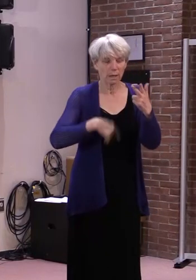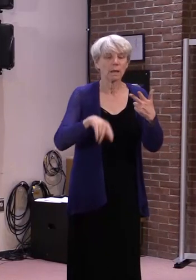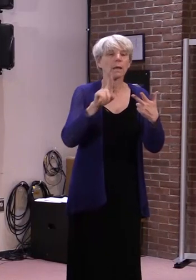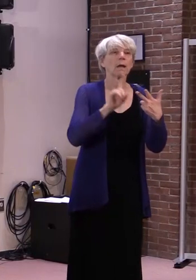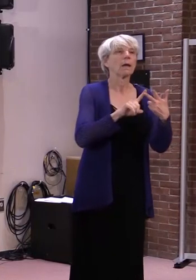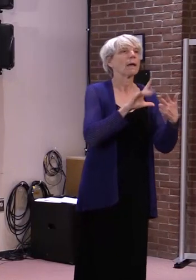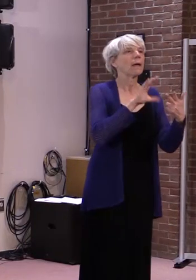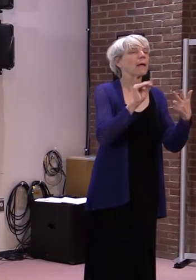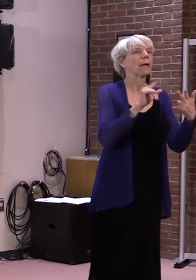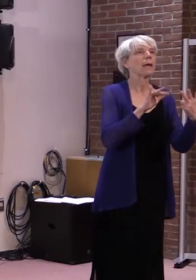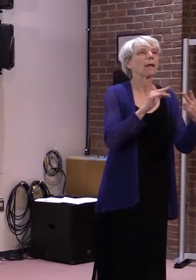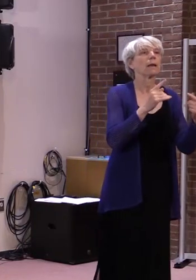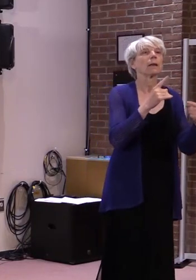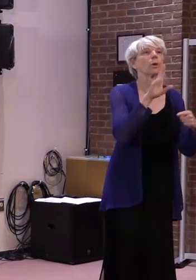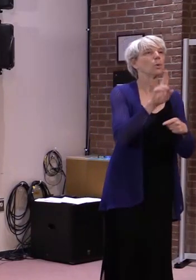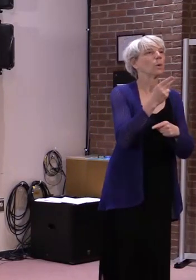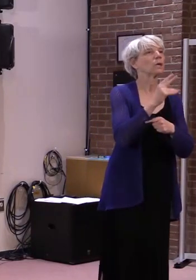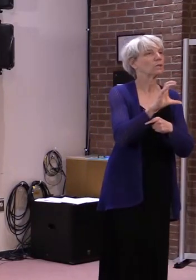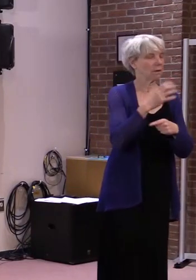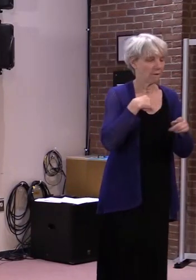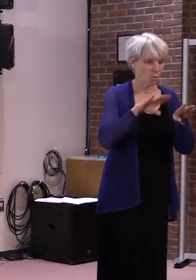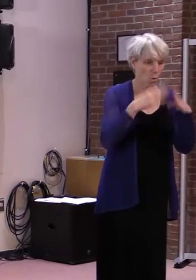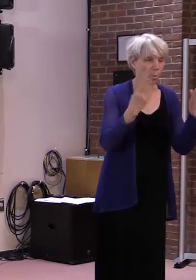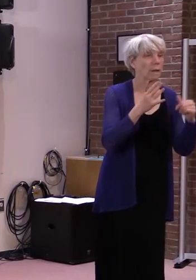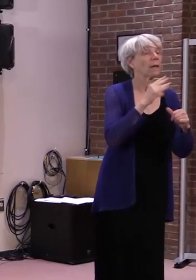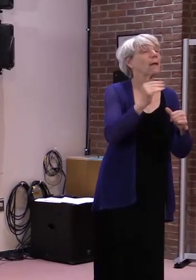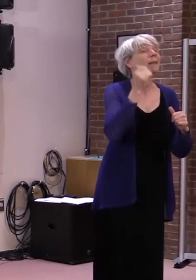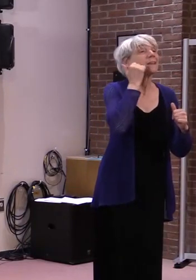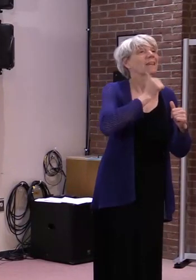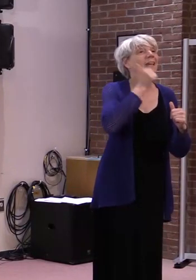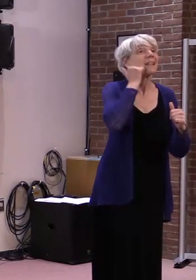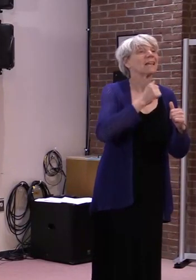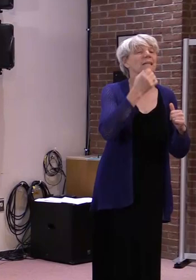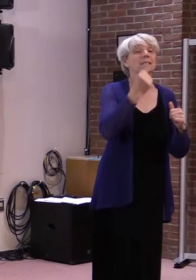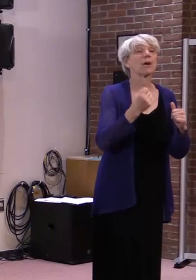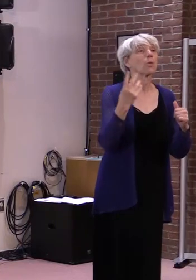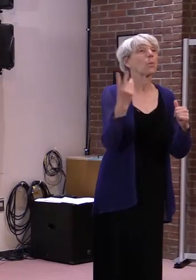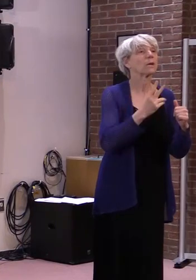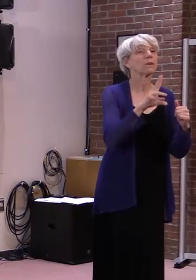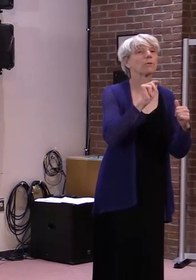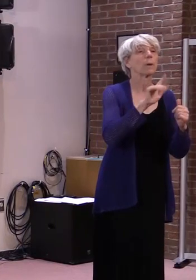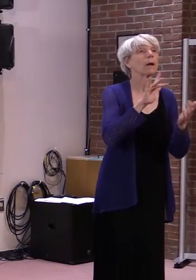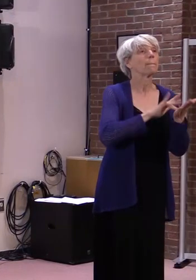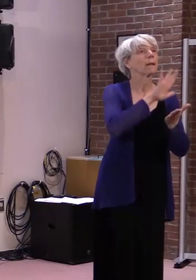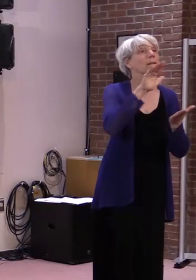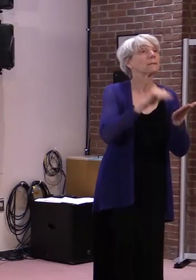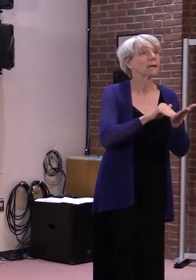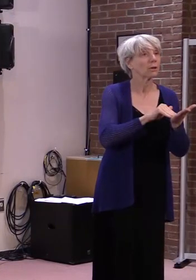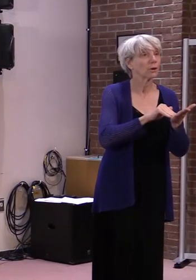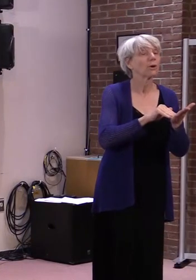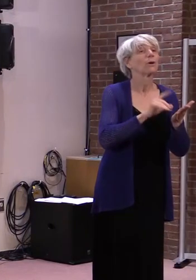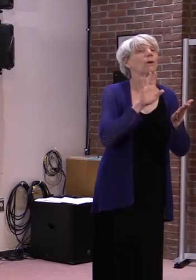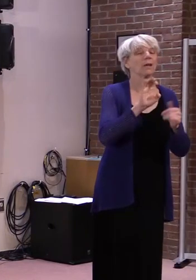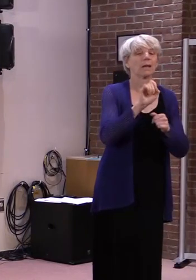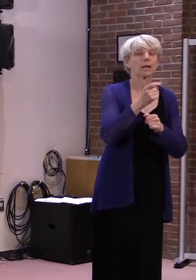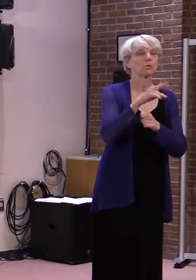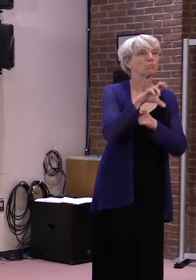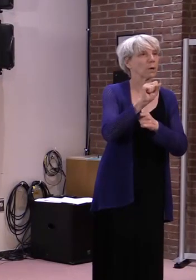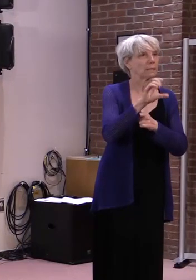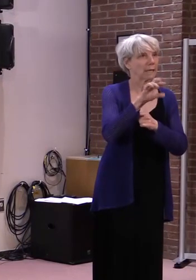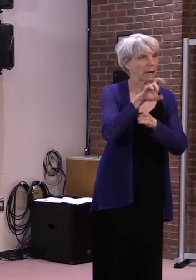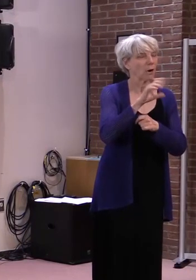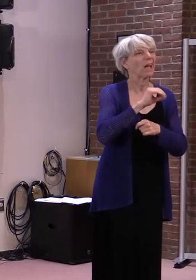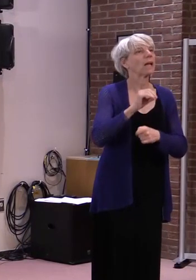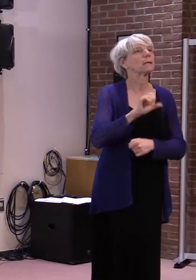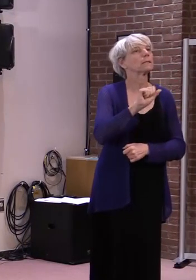Northwestern Medical Center Urgent Care Clinic and daily at Southwestern Vermont Medical Center Express Care,